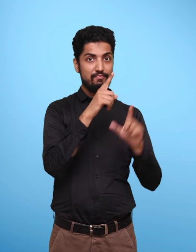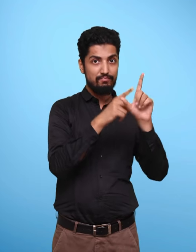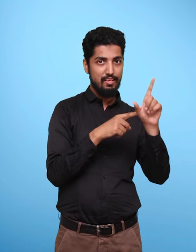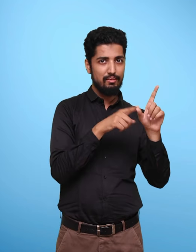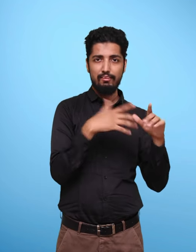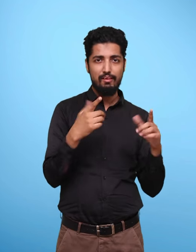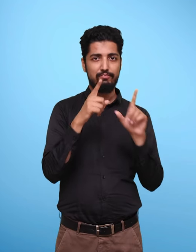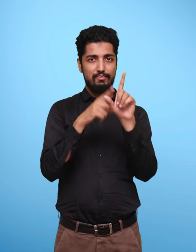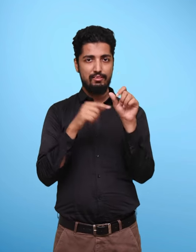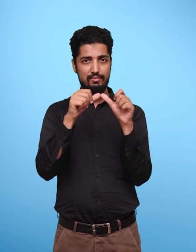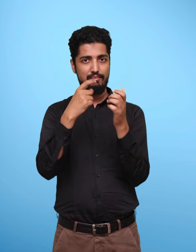X-x-x-ray. Y is for yarn.